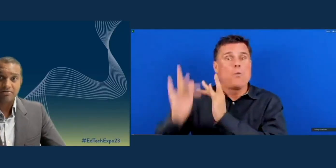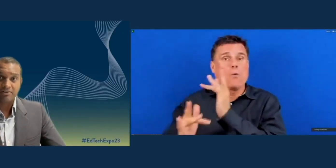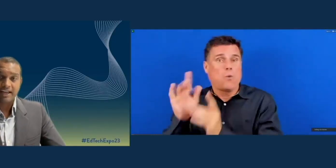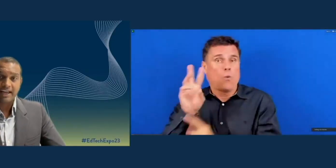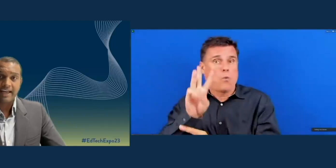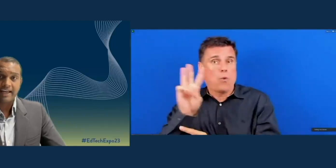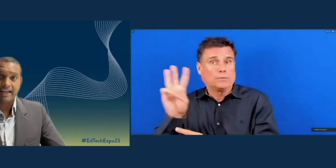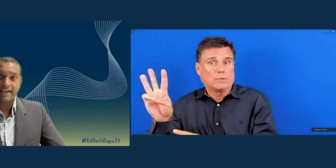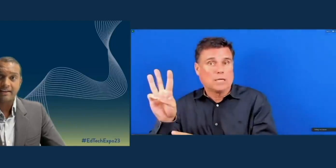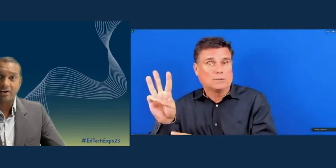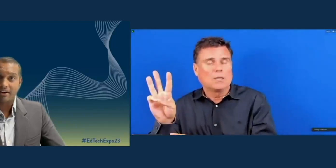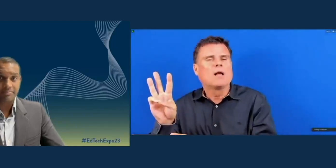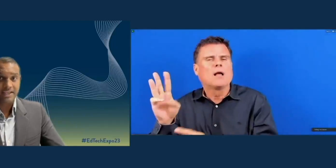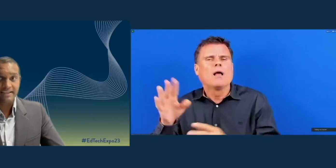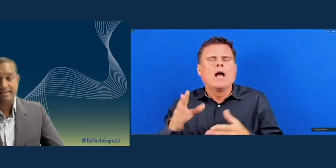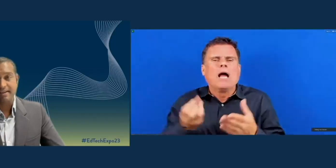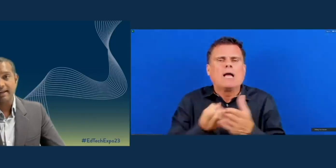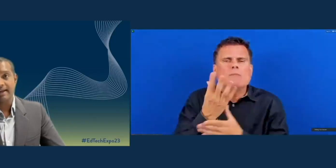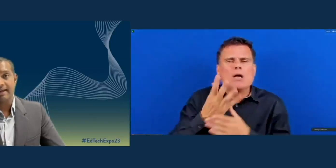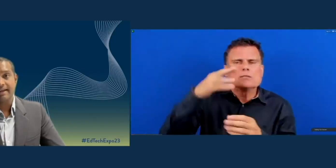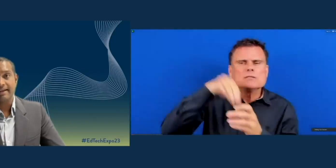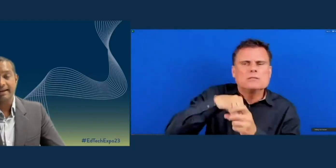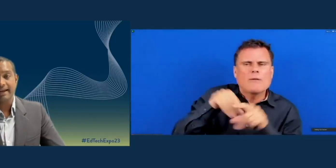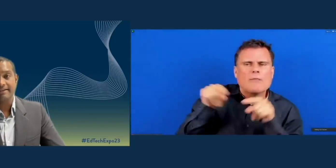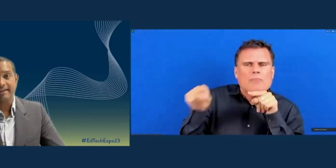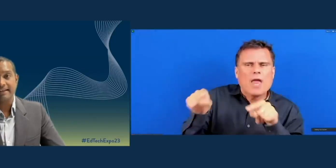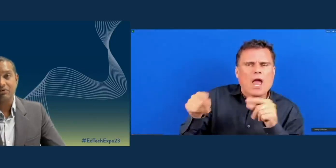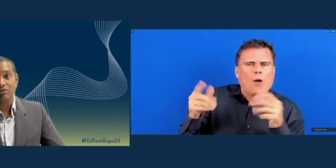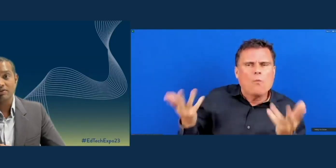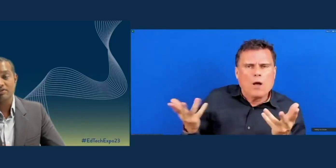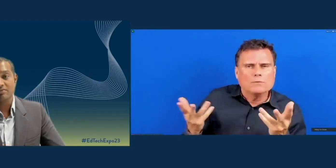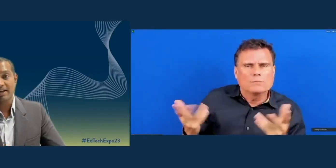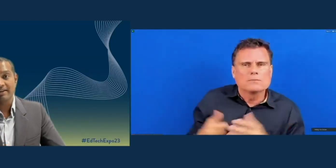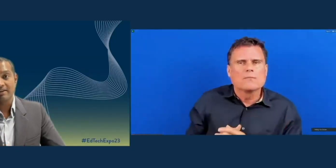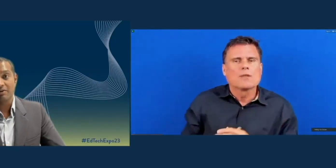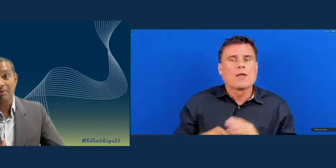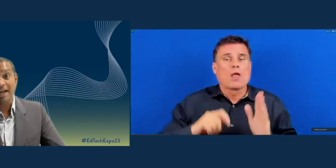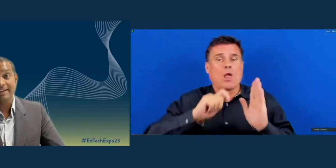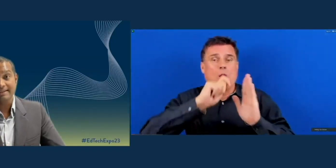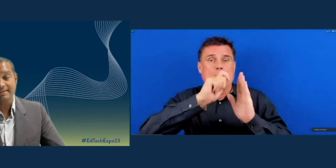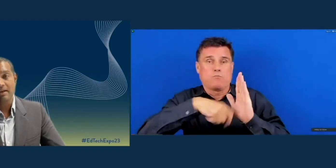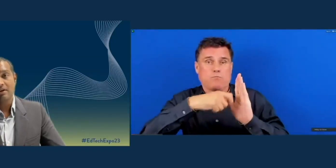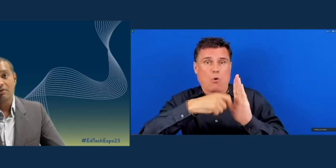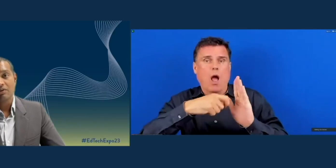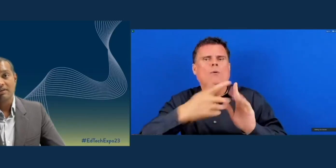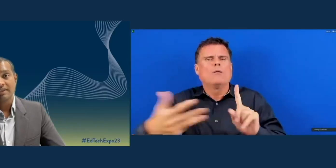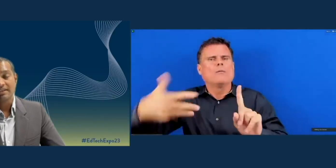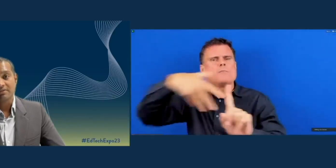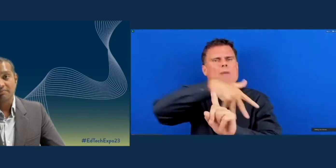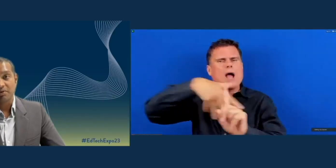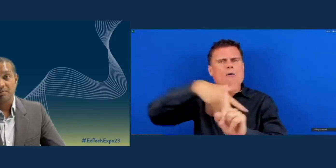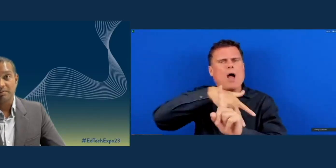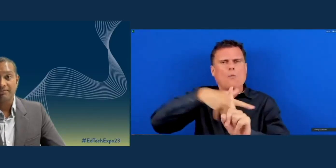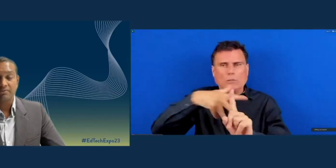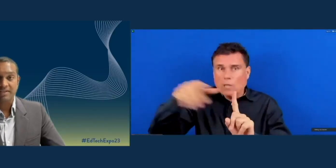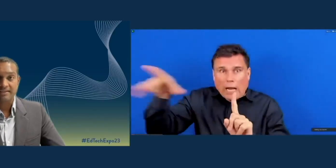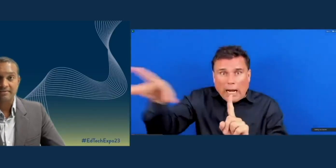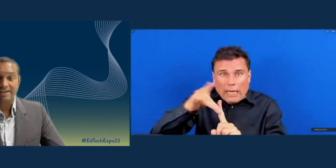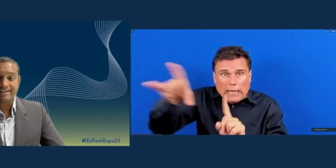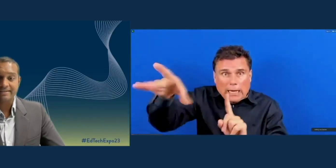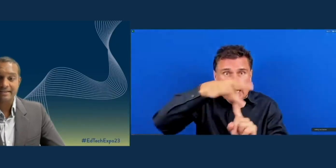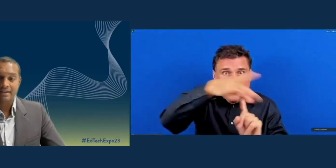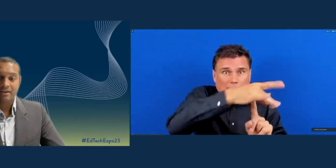evolve and are updated. And in order to remain compliant with the needs of both the platforms